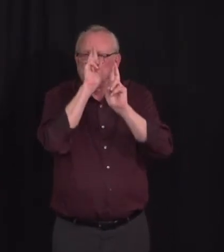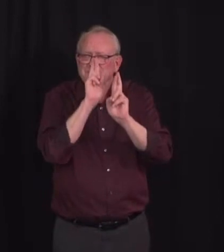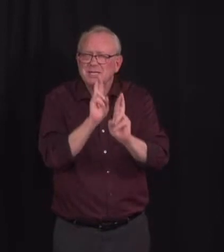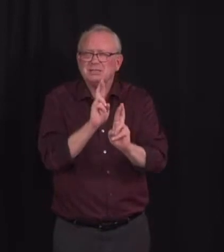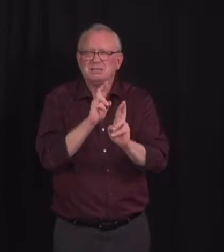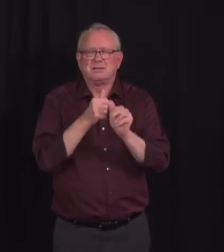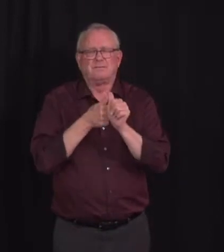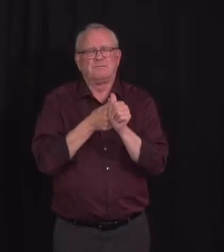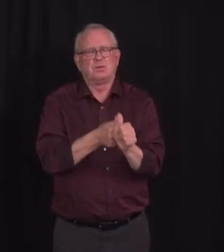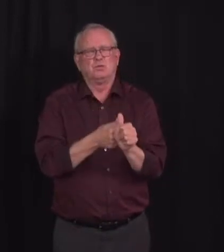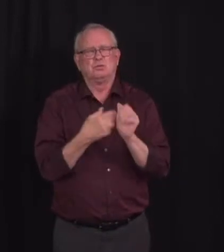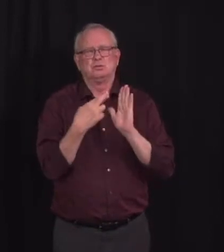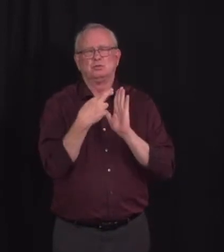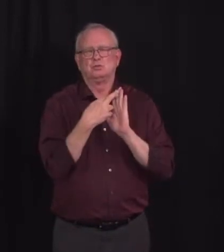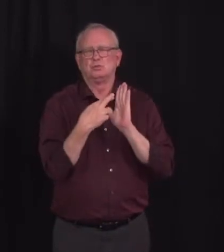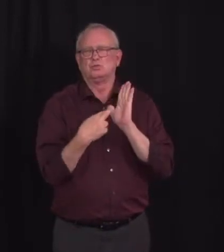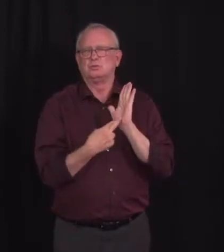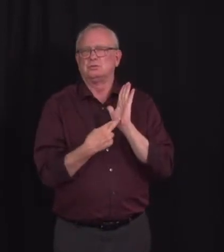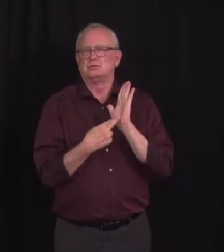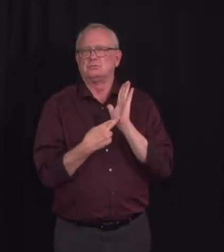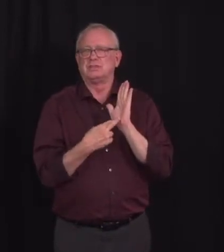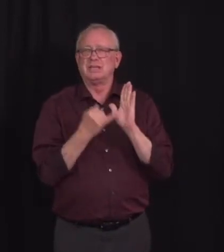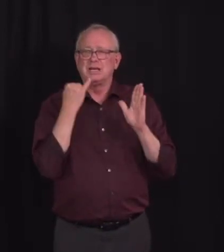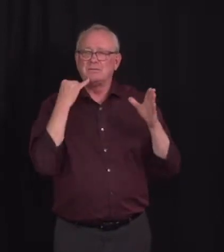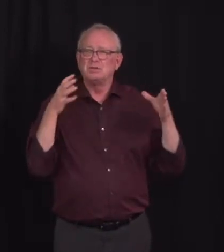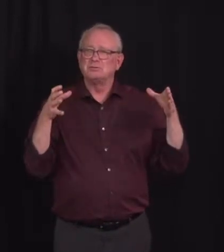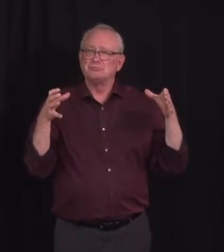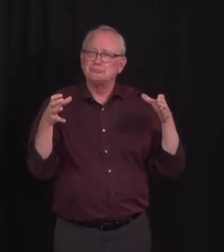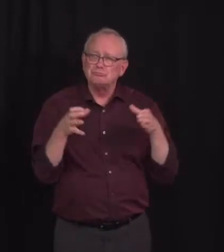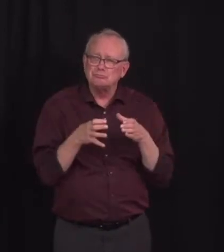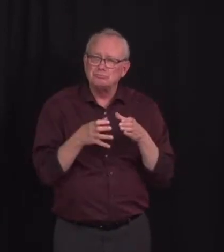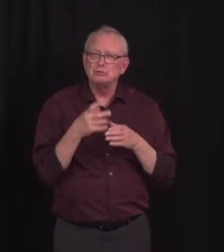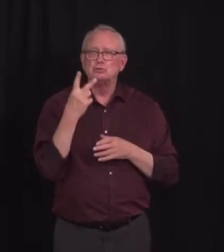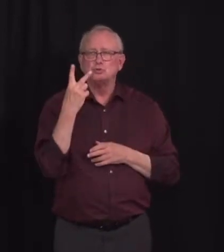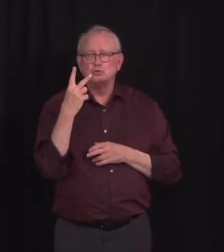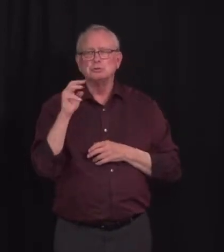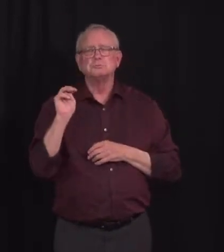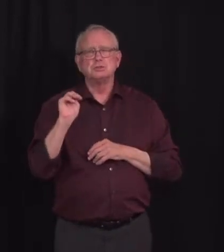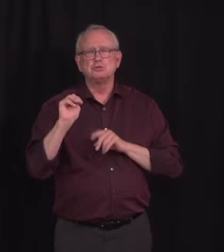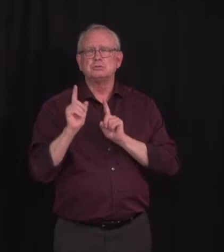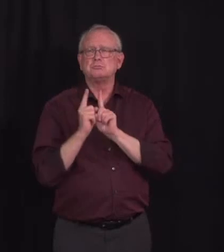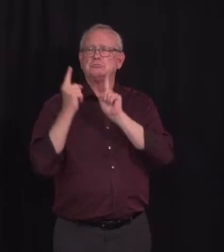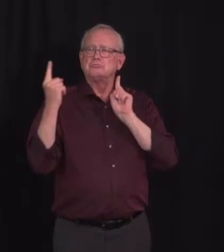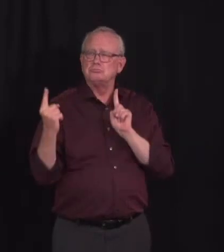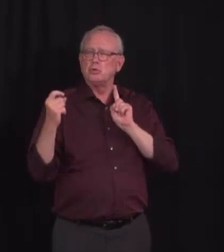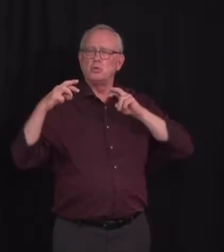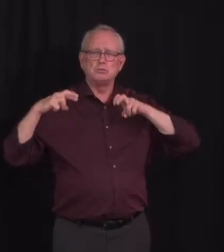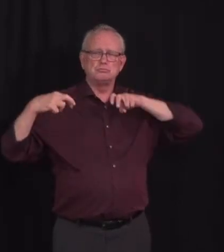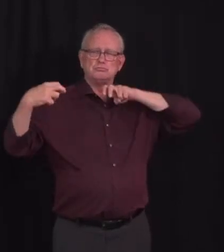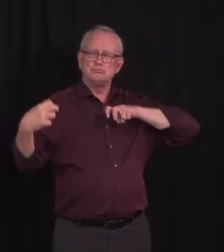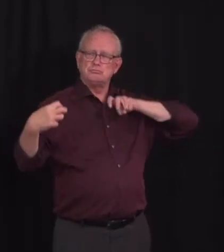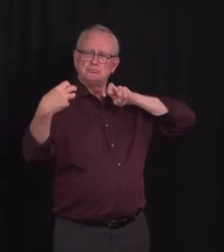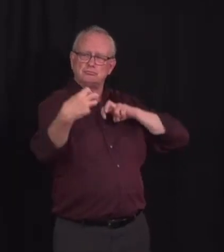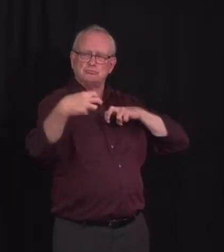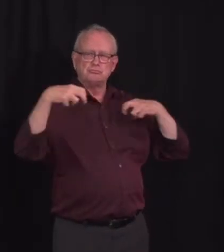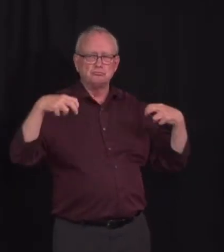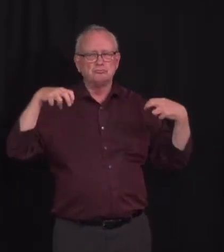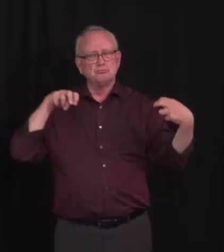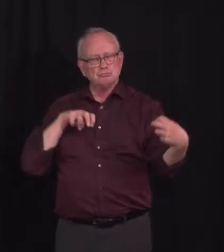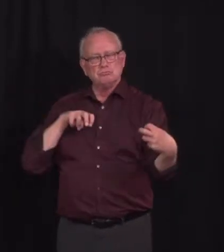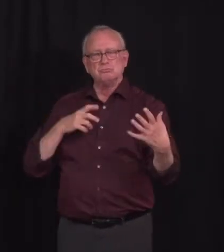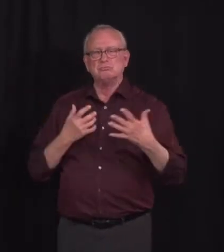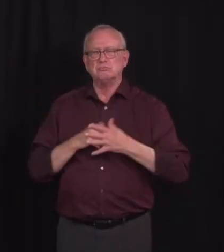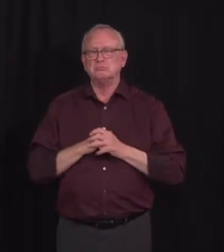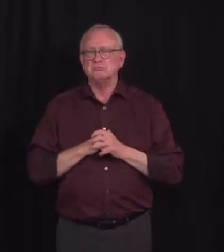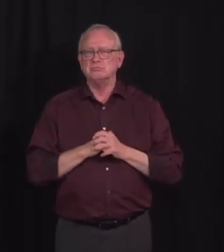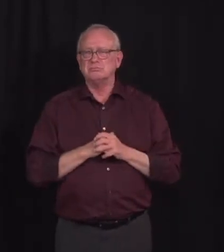part of outdoor social gatherings. In this particular case, again, unfortunately, without having